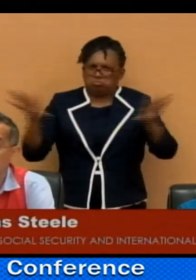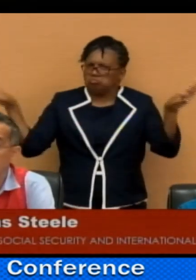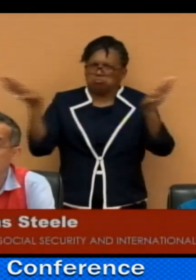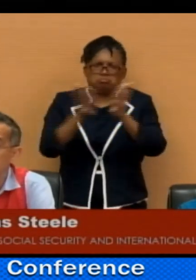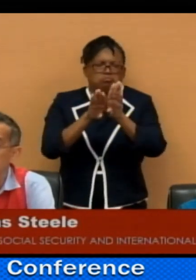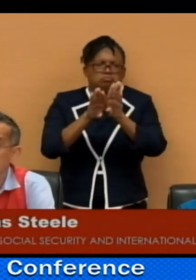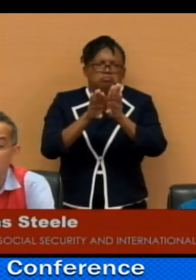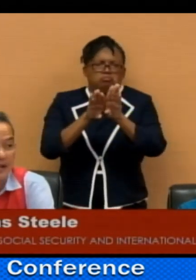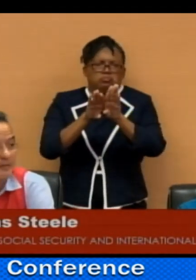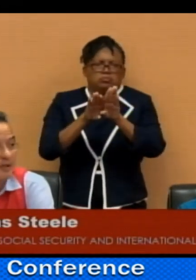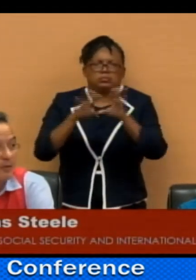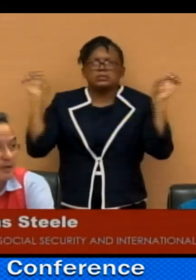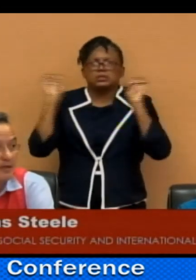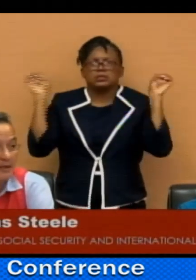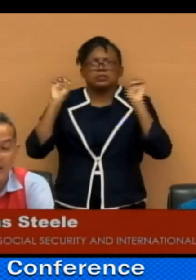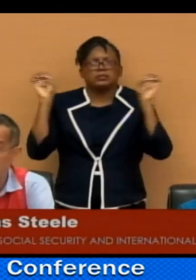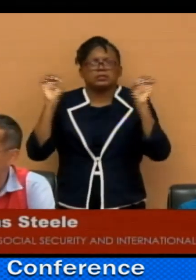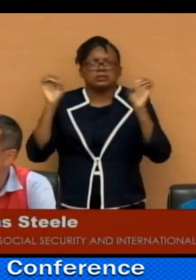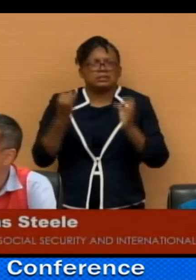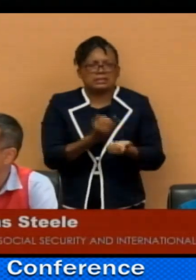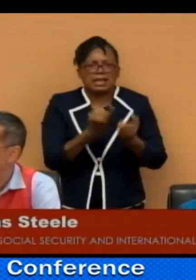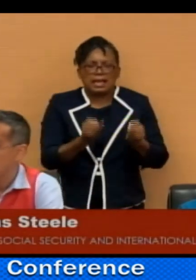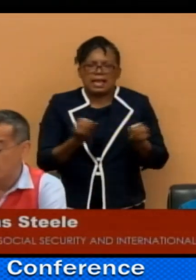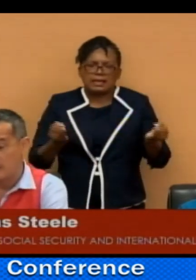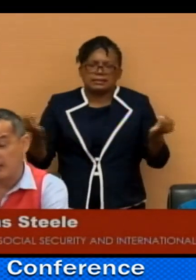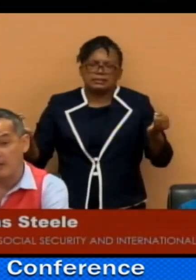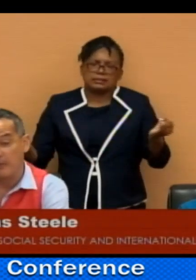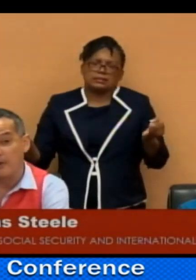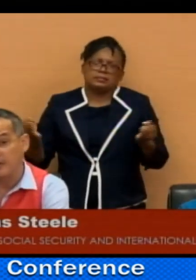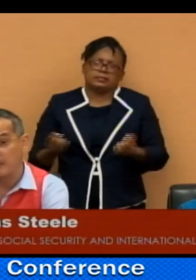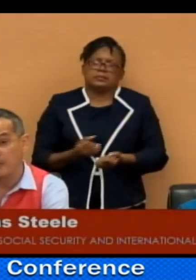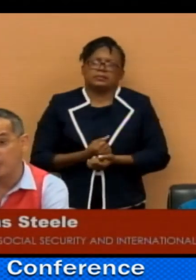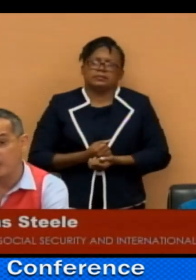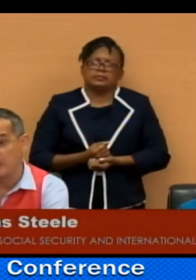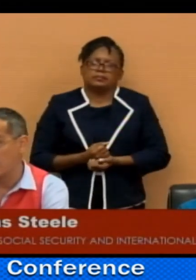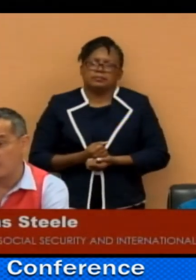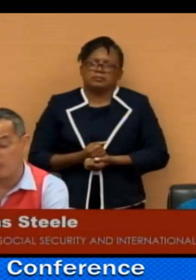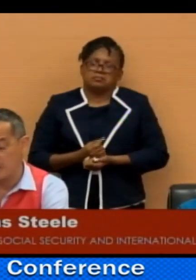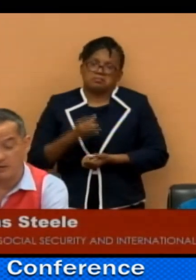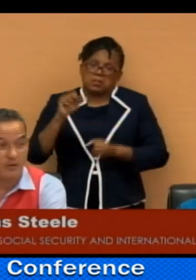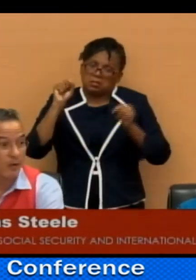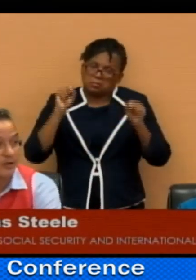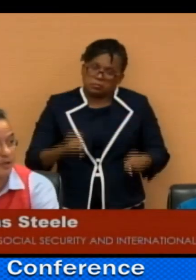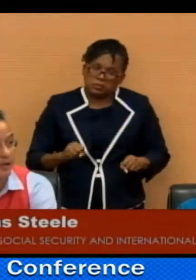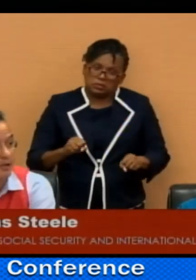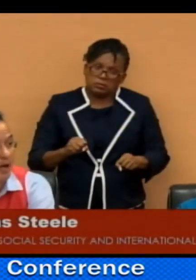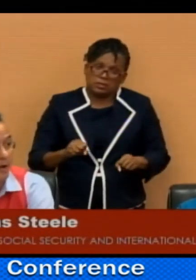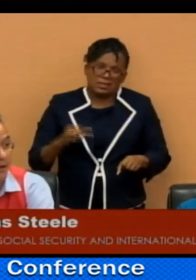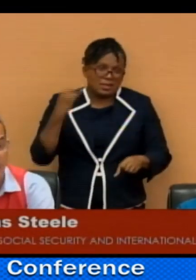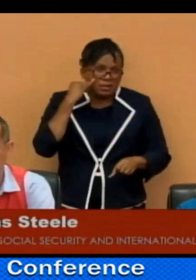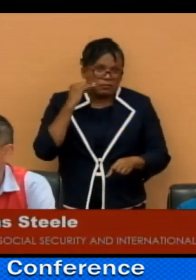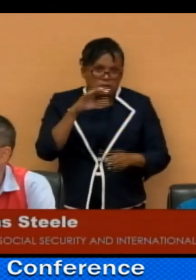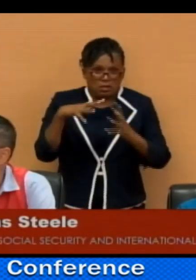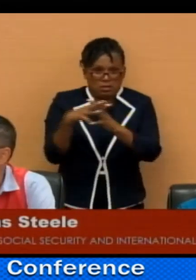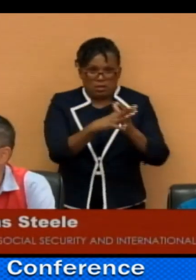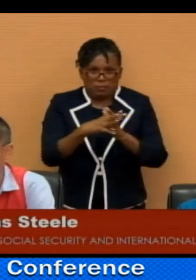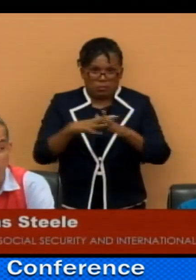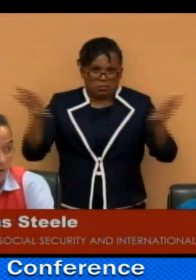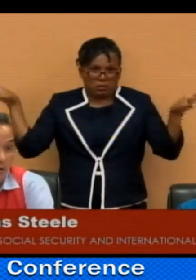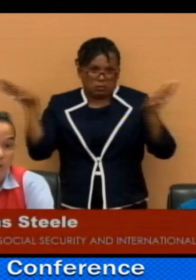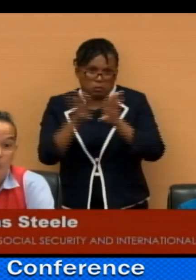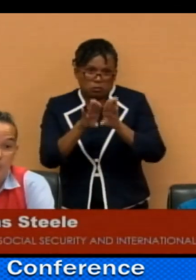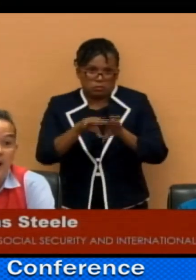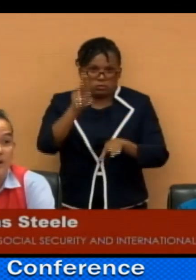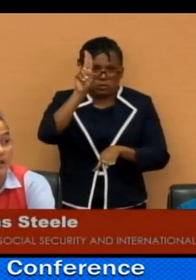in terms of emergency items that we need to get in, right now the possible routes, once the US shuts down and the UK shuts